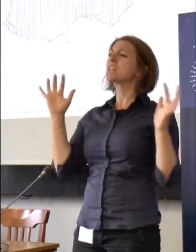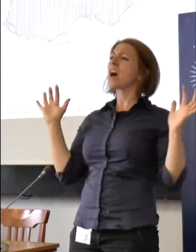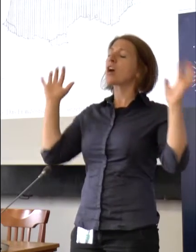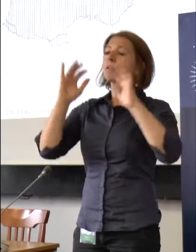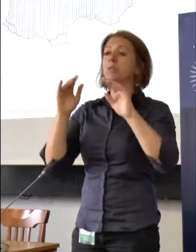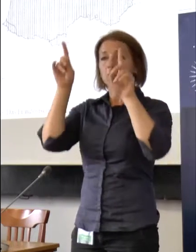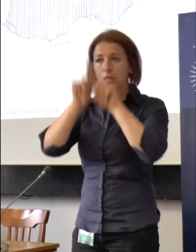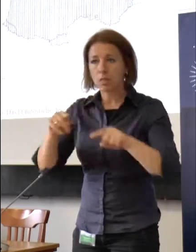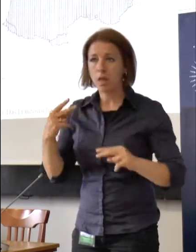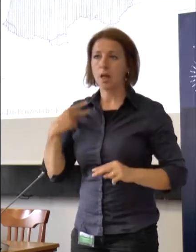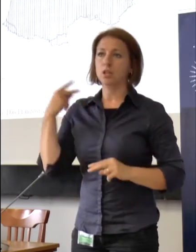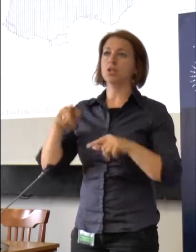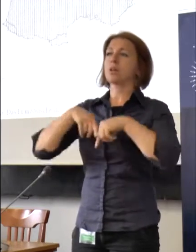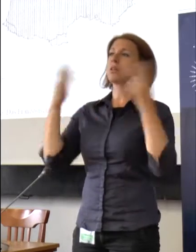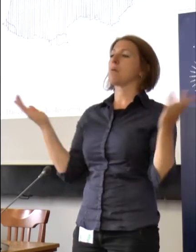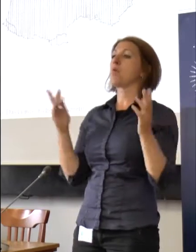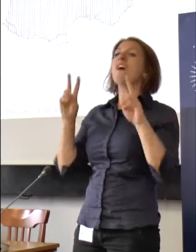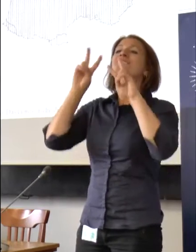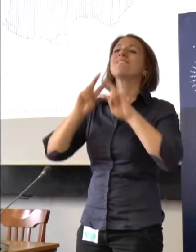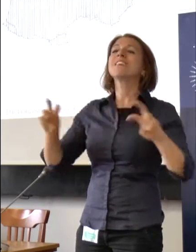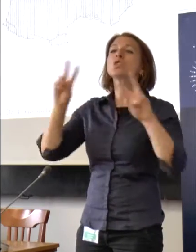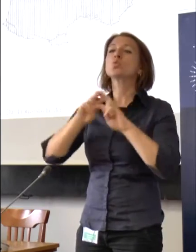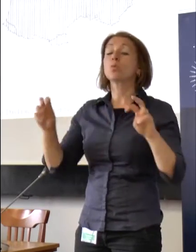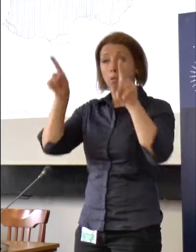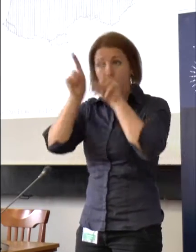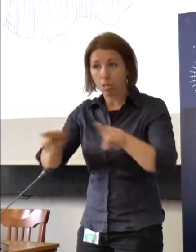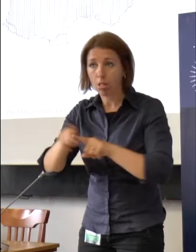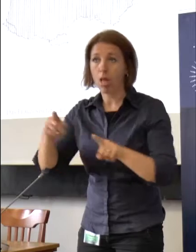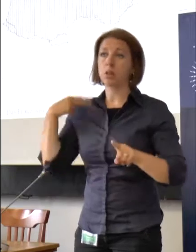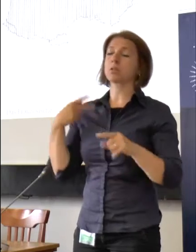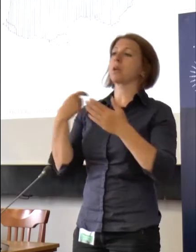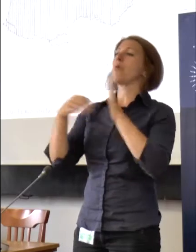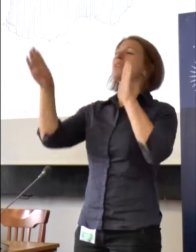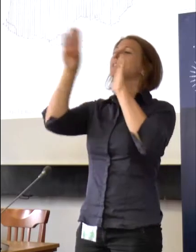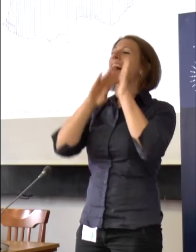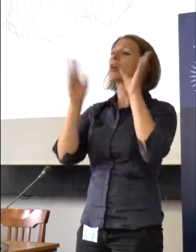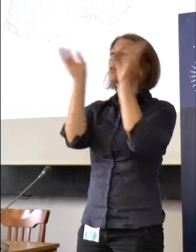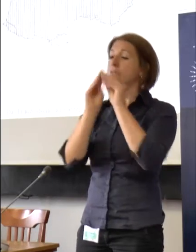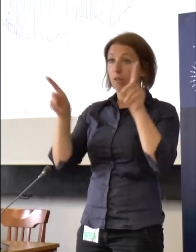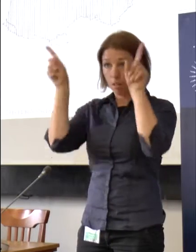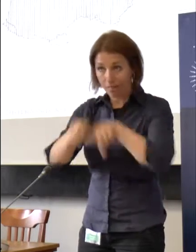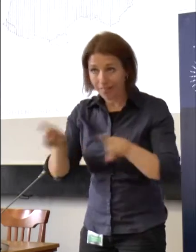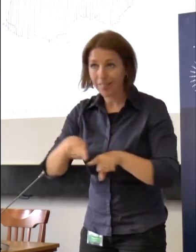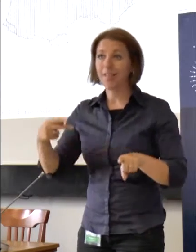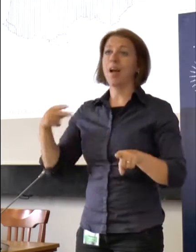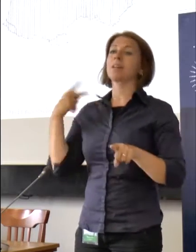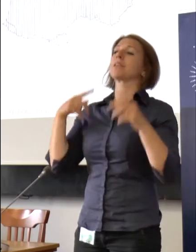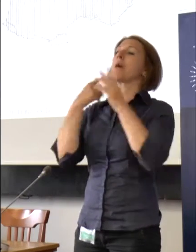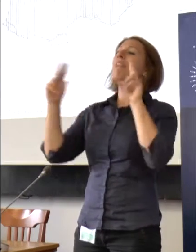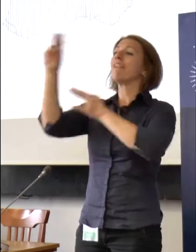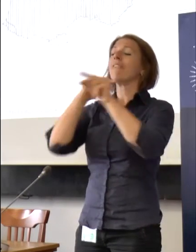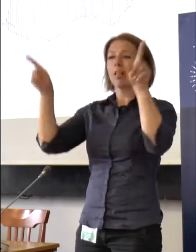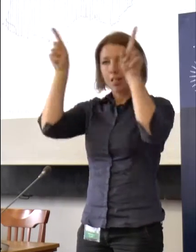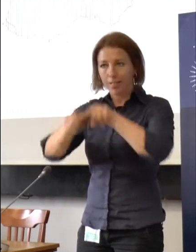nuclear physics, law, I don't know, economy only in English, then of course this has